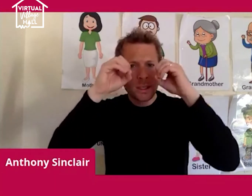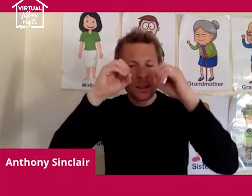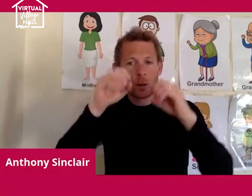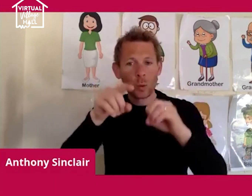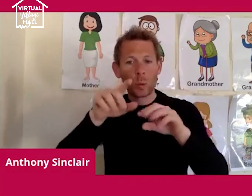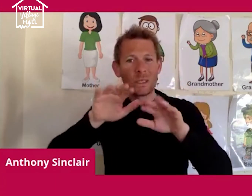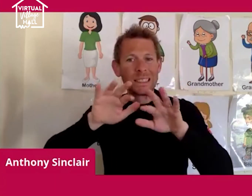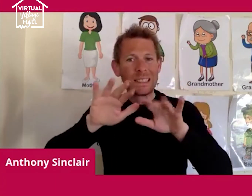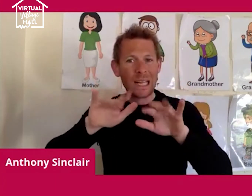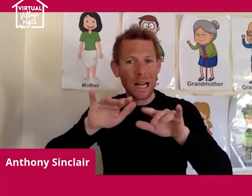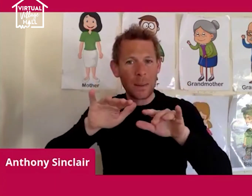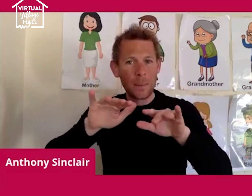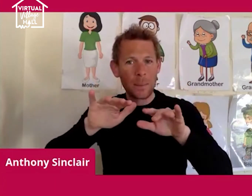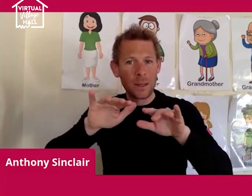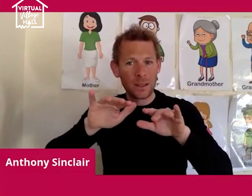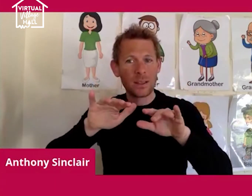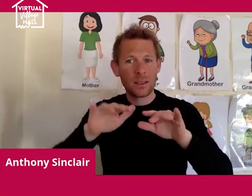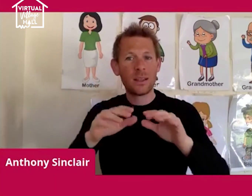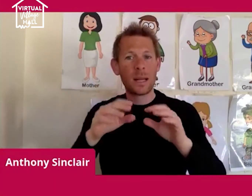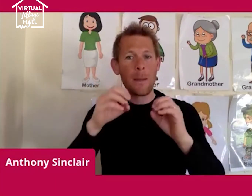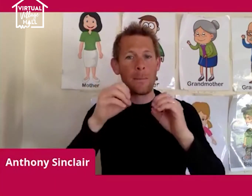can have a look on Google and type in